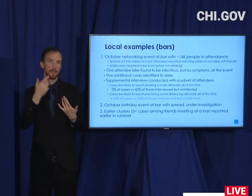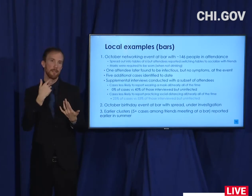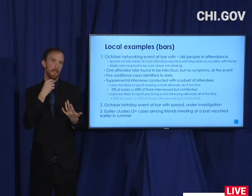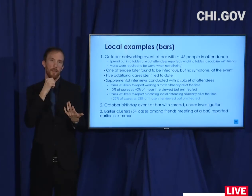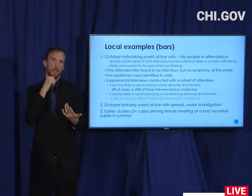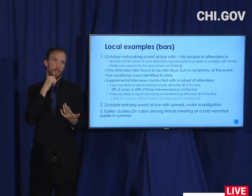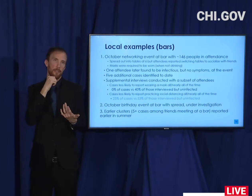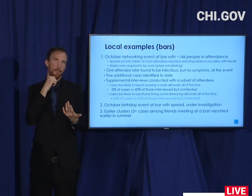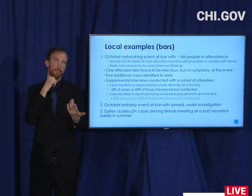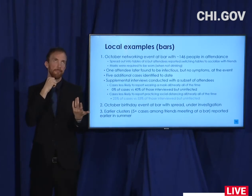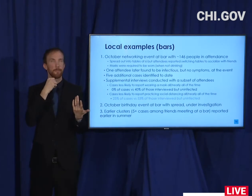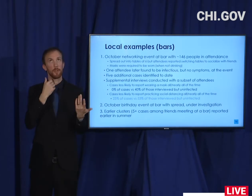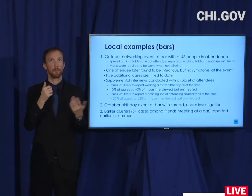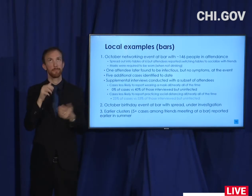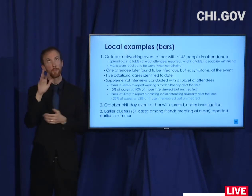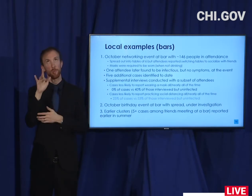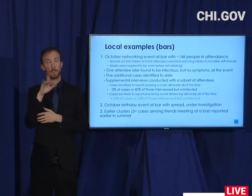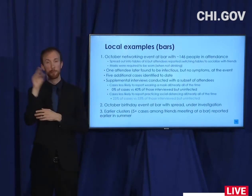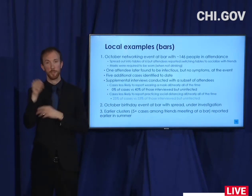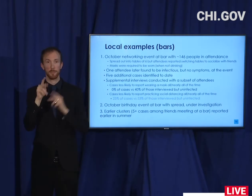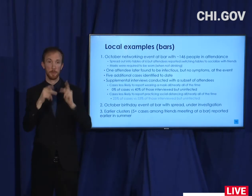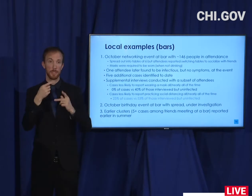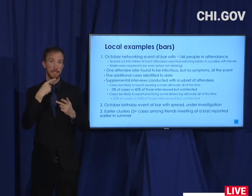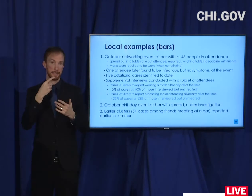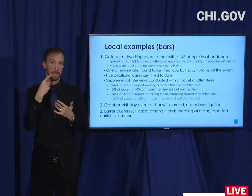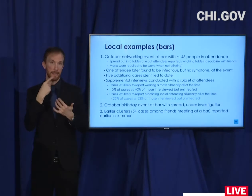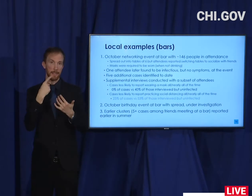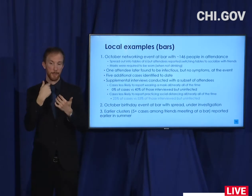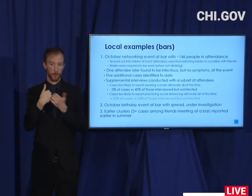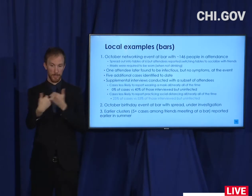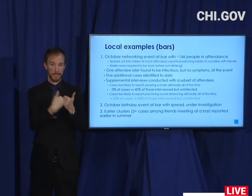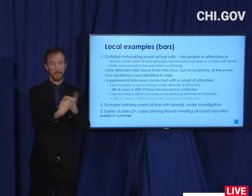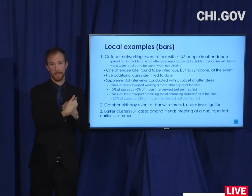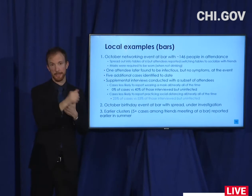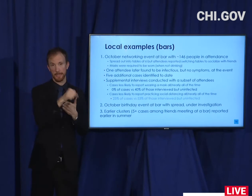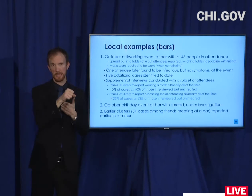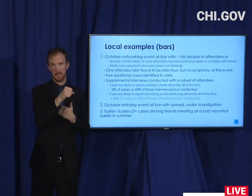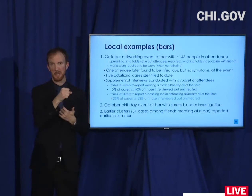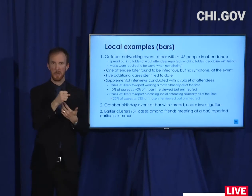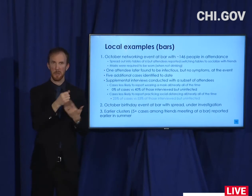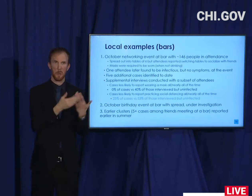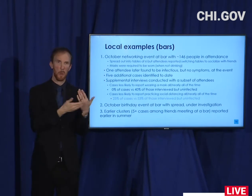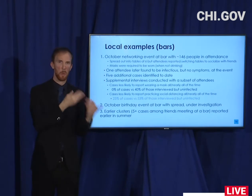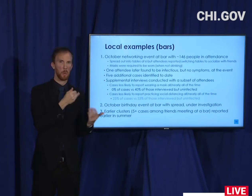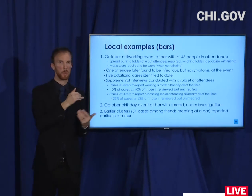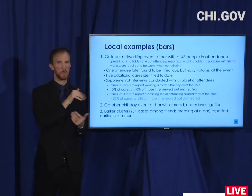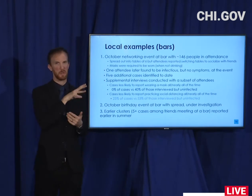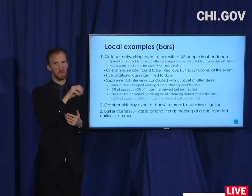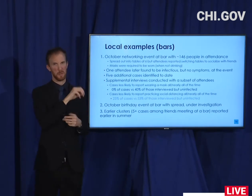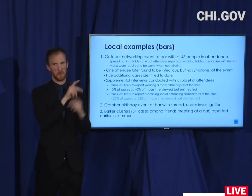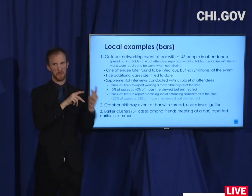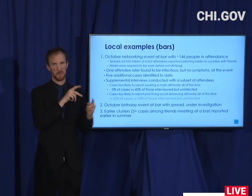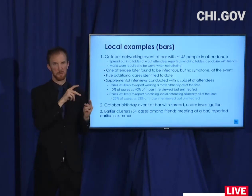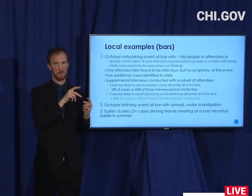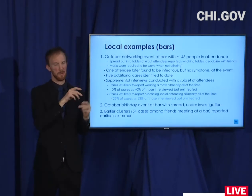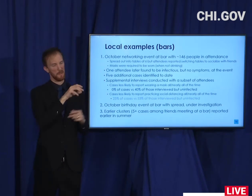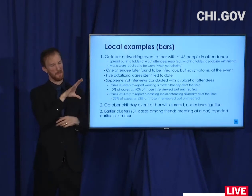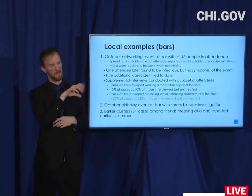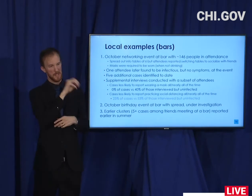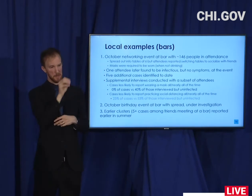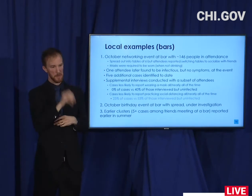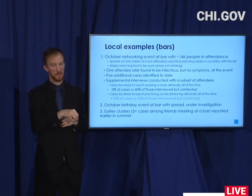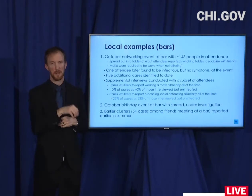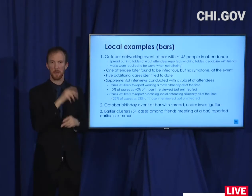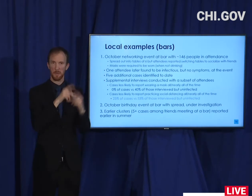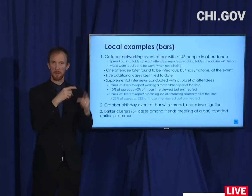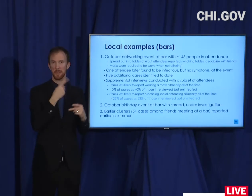really distancing all or nearly all of the time, and almost twice that many among those who were uninfected. We've got a second October birthday event at a